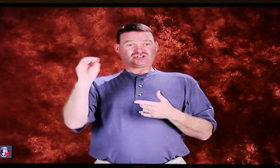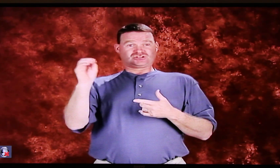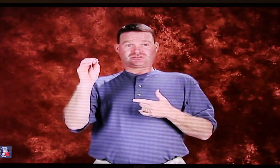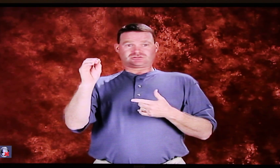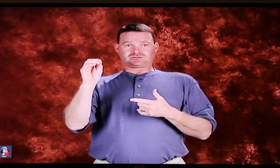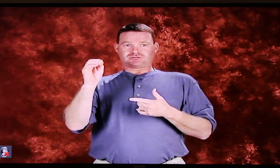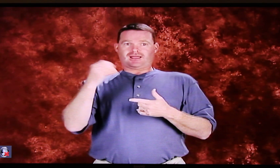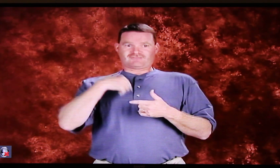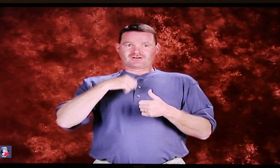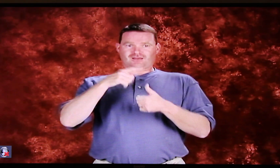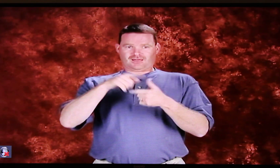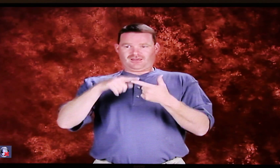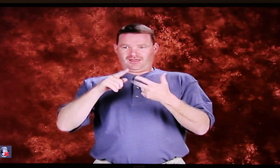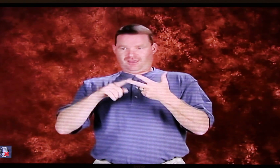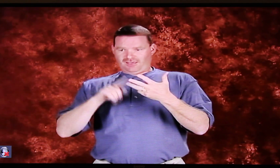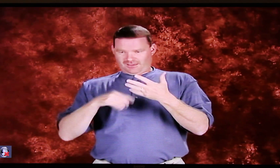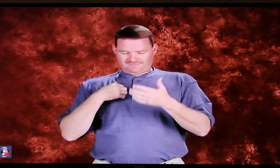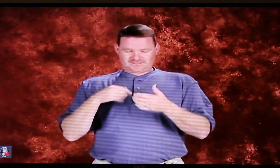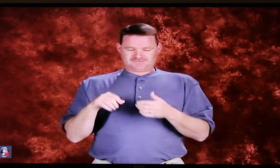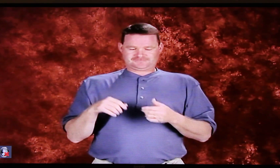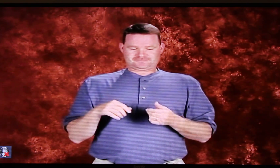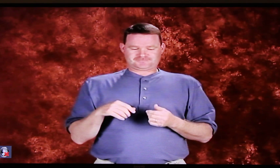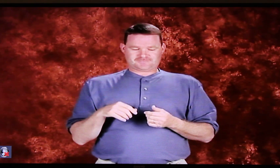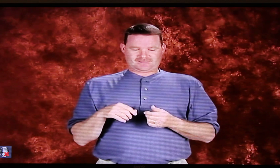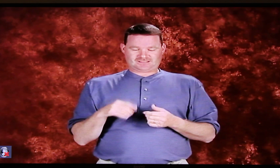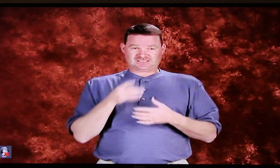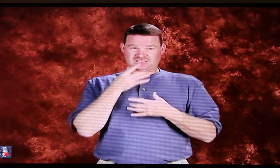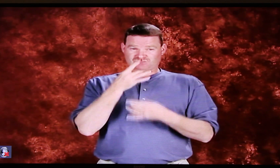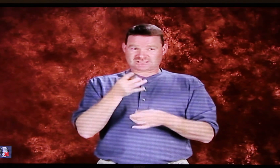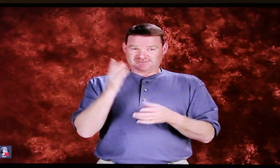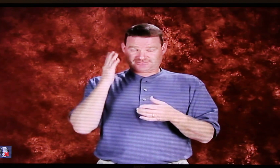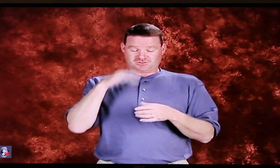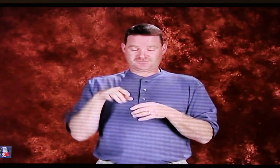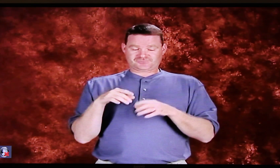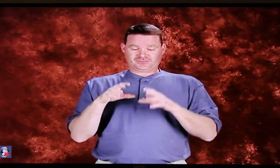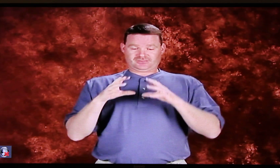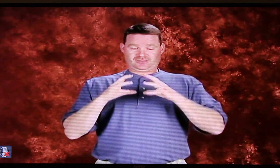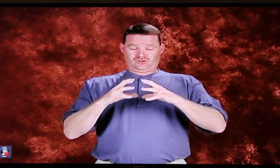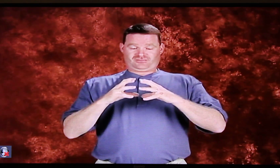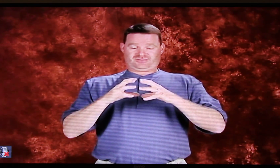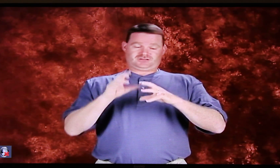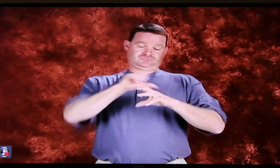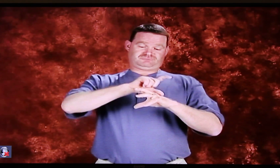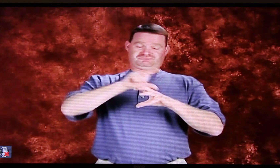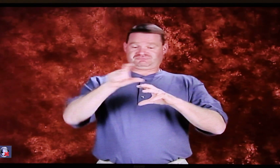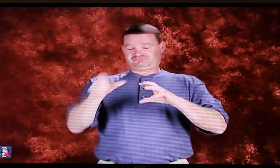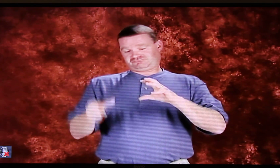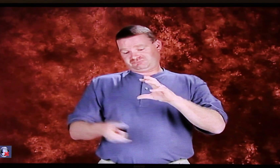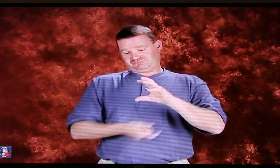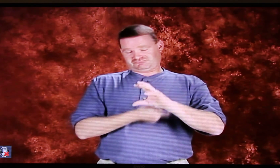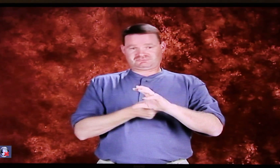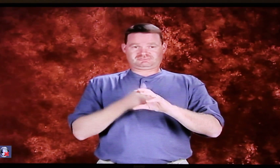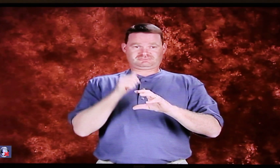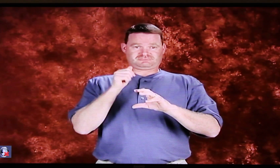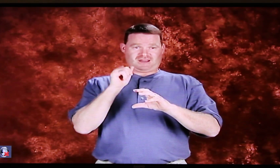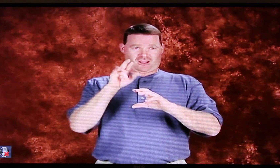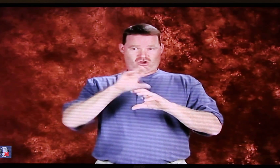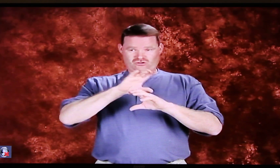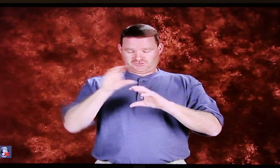know? And we don't think about that, but it's there. And it's not only oxygen that it's composed of, it has other chemicals